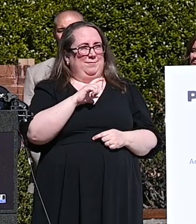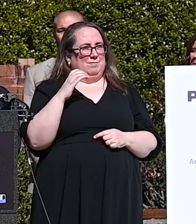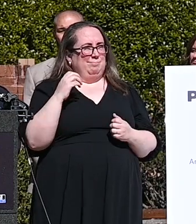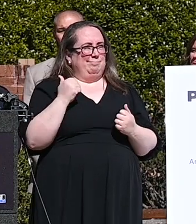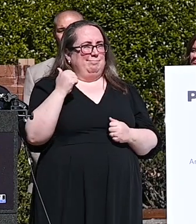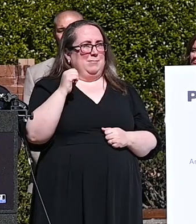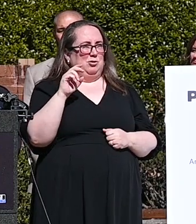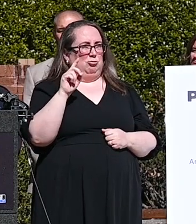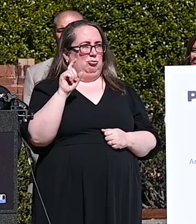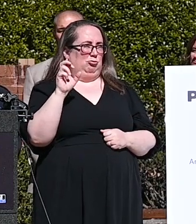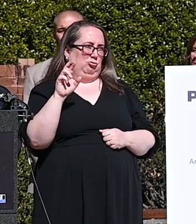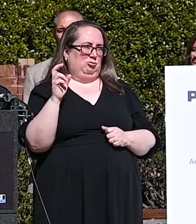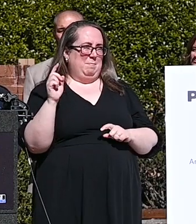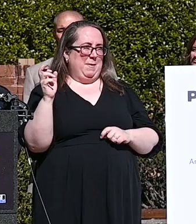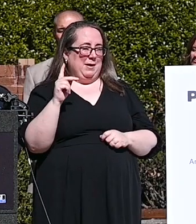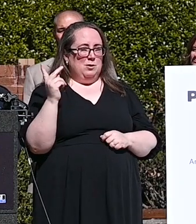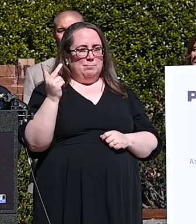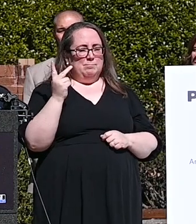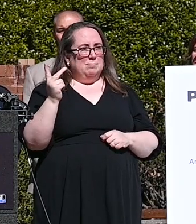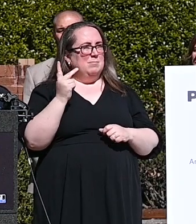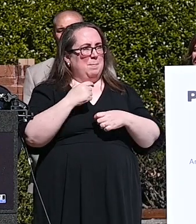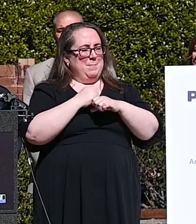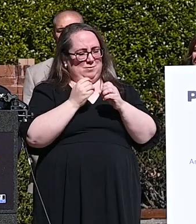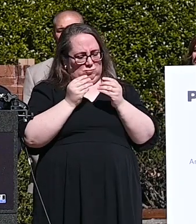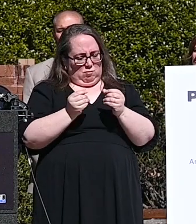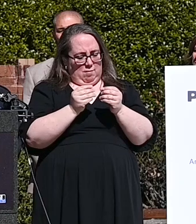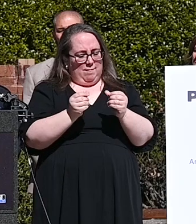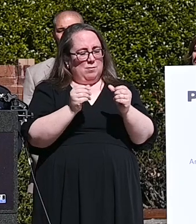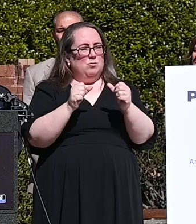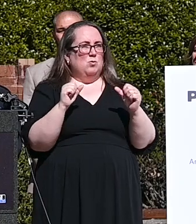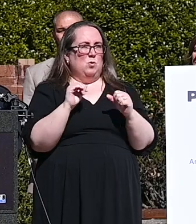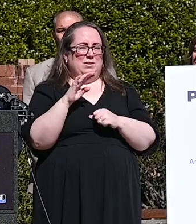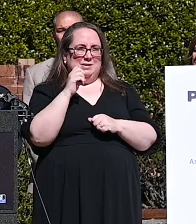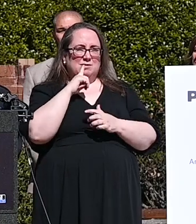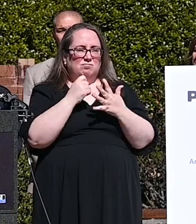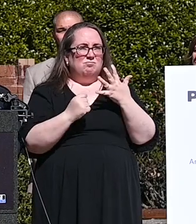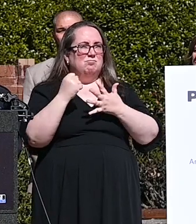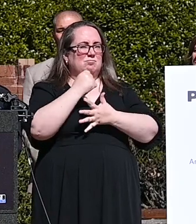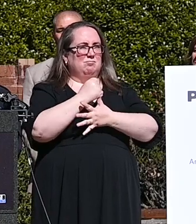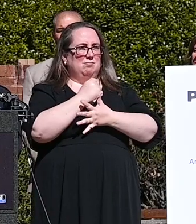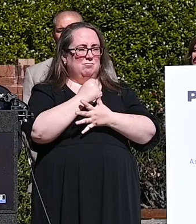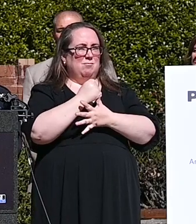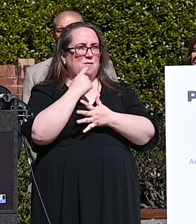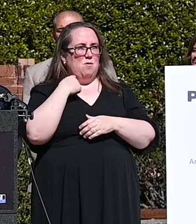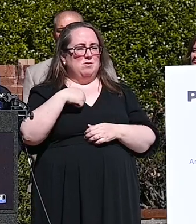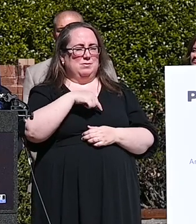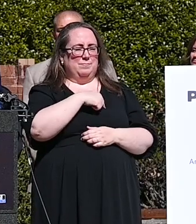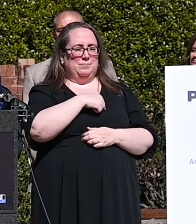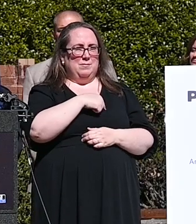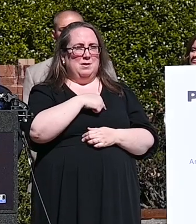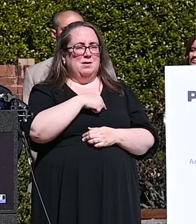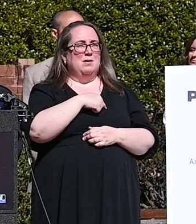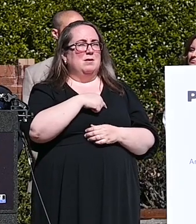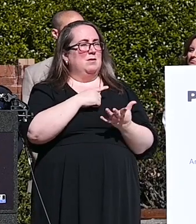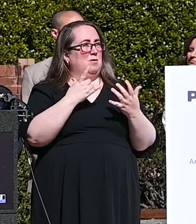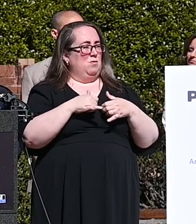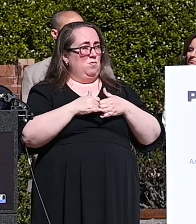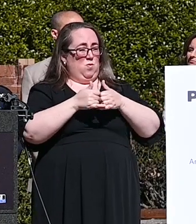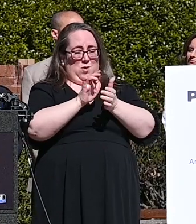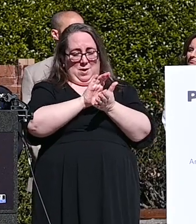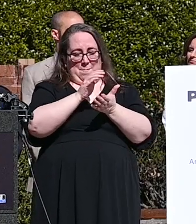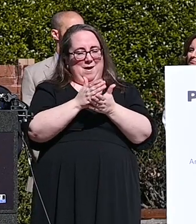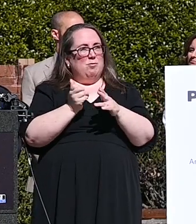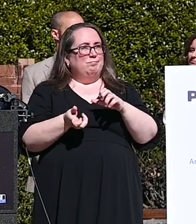Police Department, he and I have made solving cold cases a priority. We've increased the reward for cold